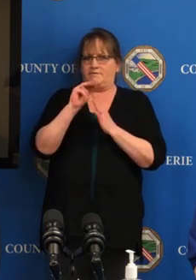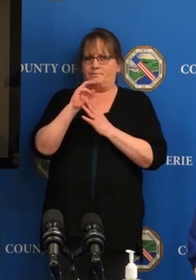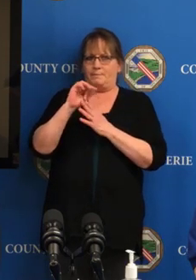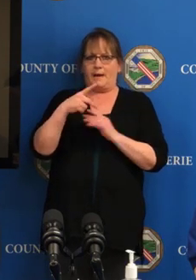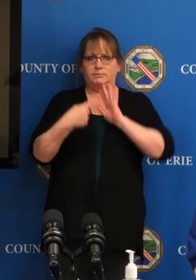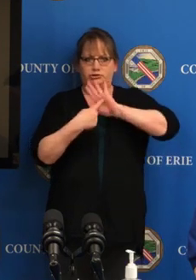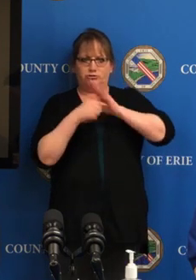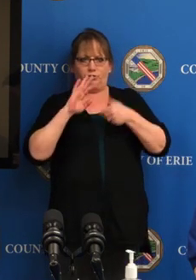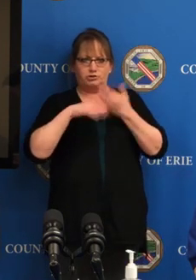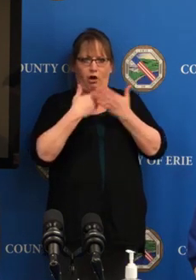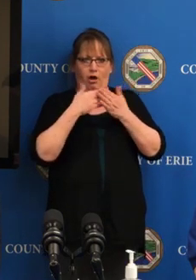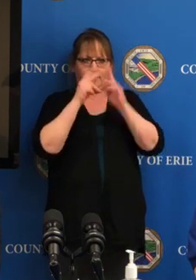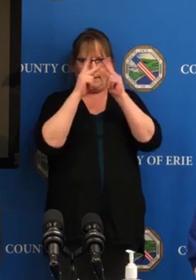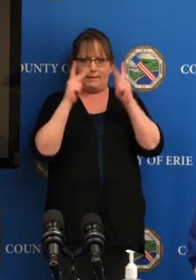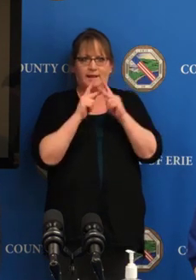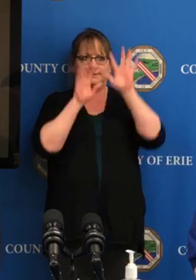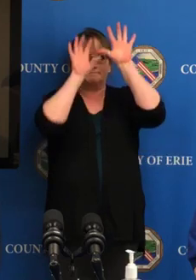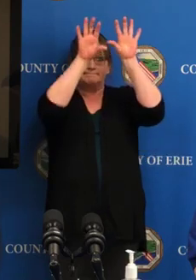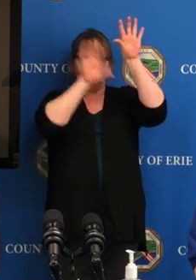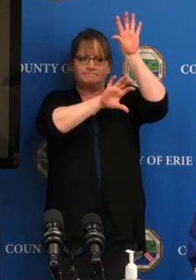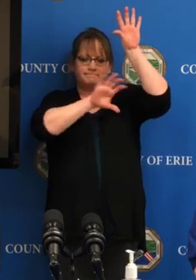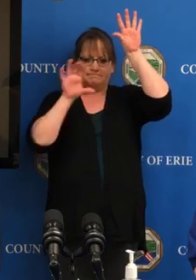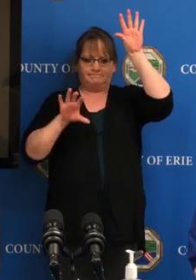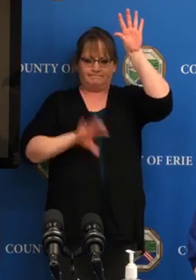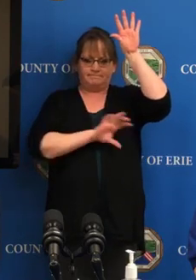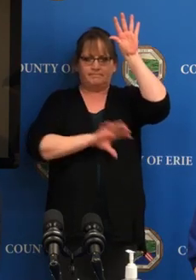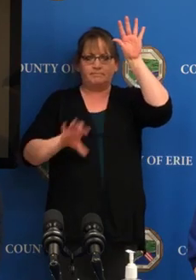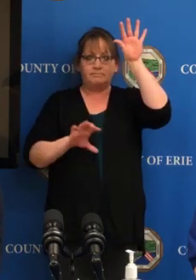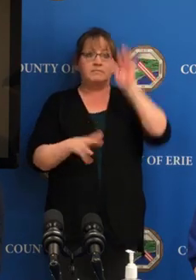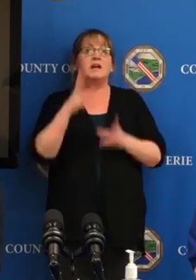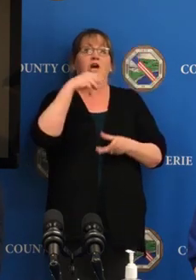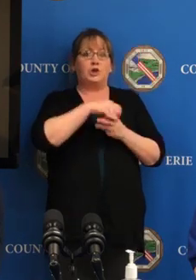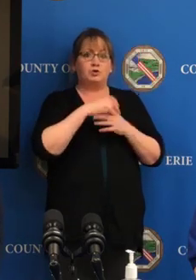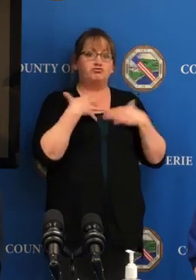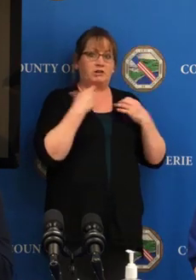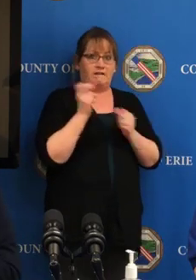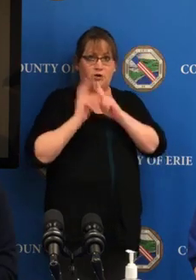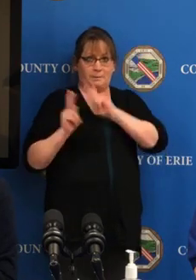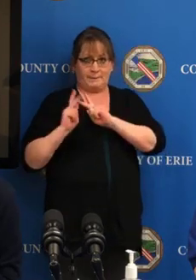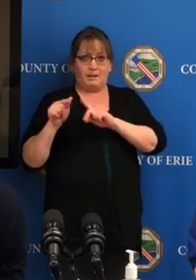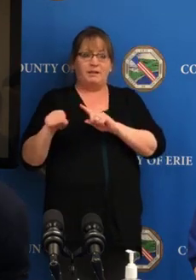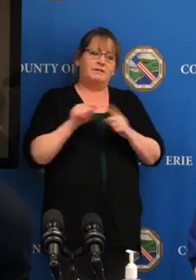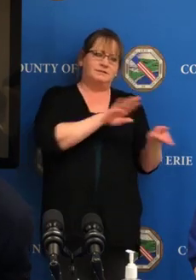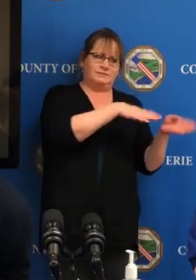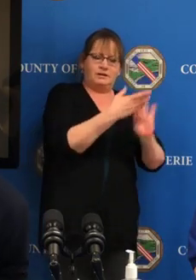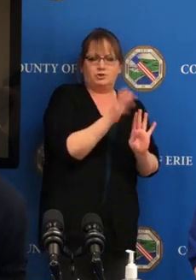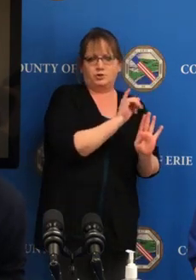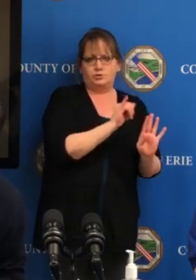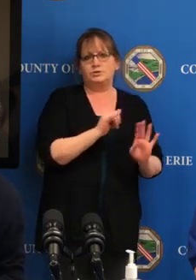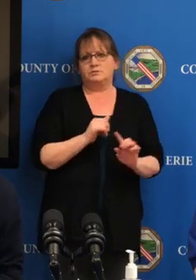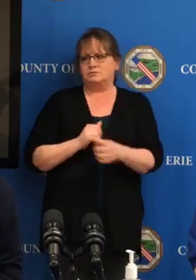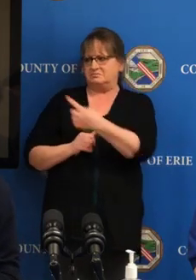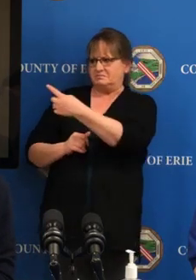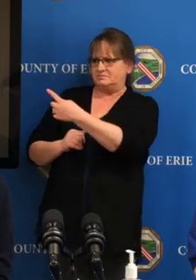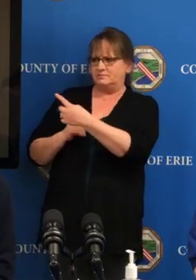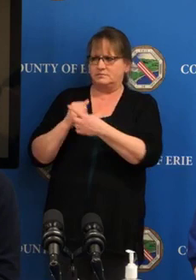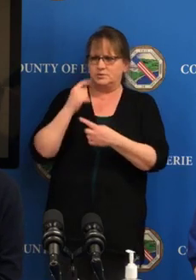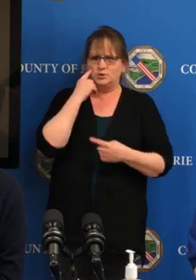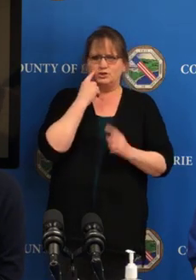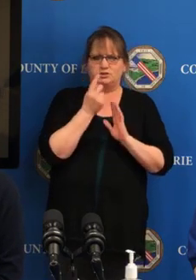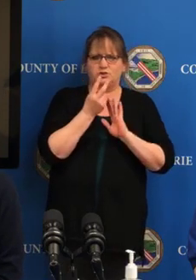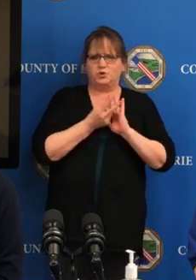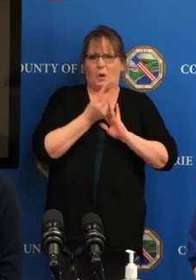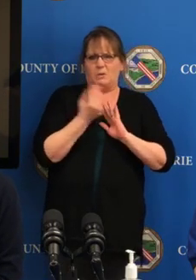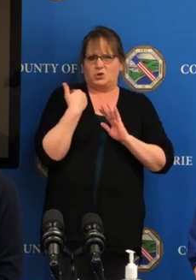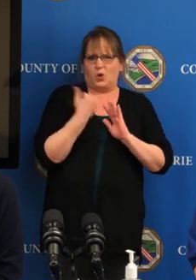identifies positive cases by municipality. It also includes recovered and deaths. You can see this is just as of about a couple hours ago. It's